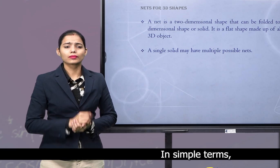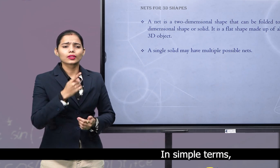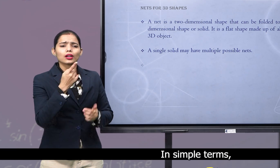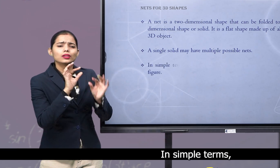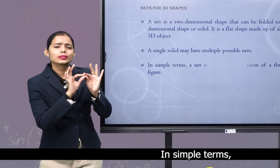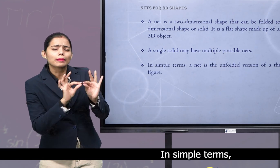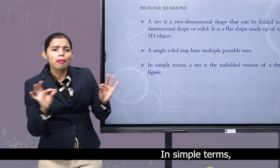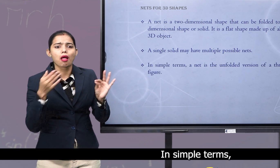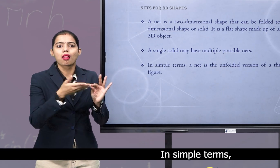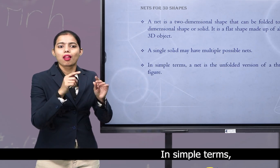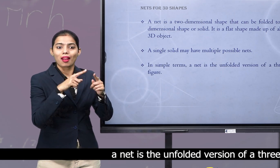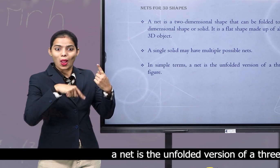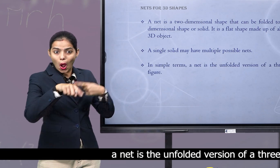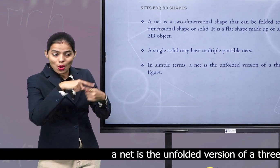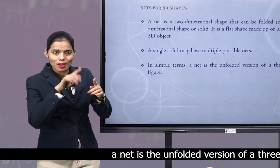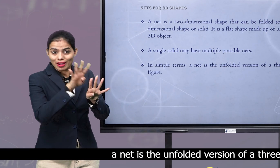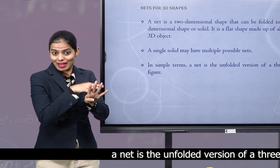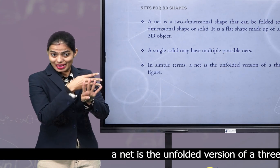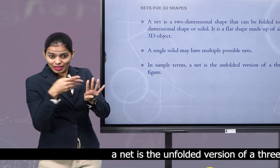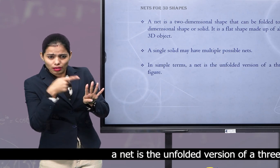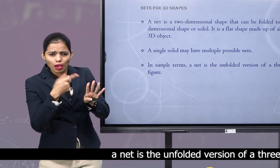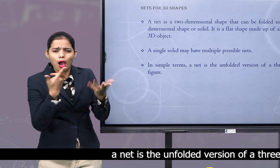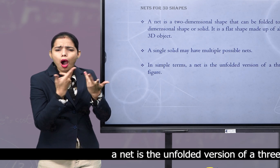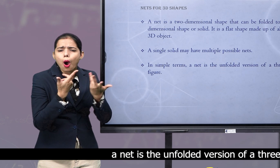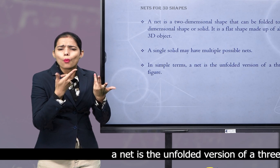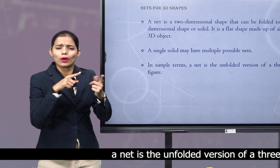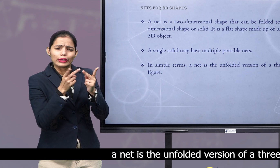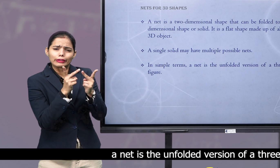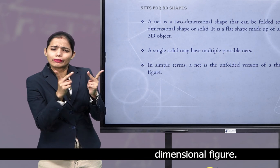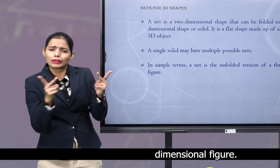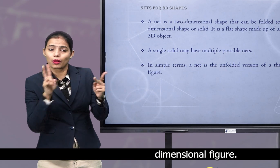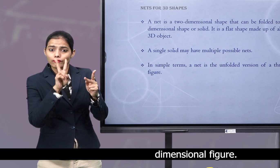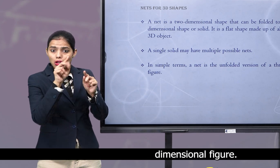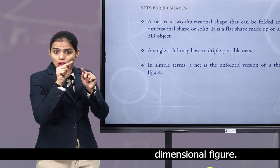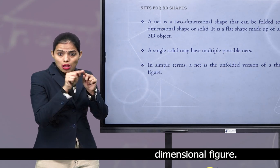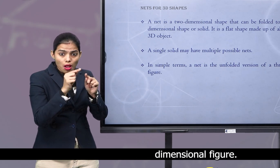In simple terms, a net is the unfolded version of a 3-dimensional figure.